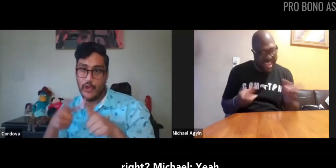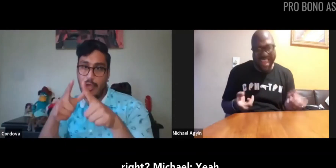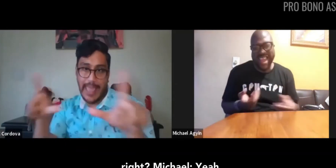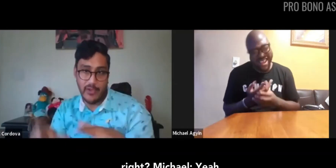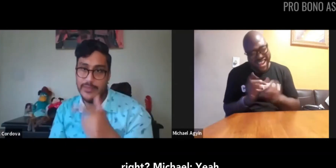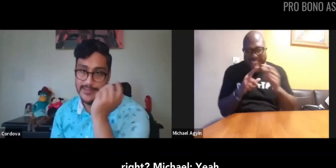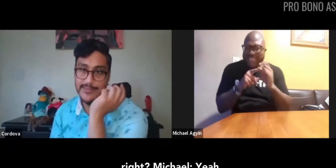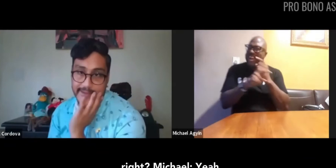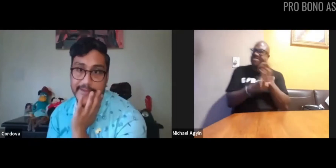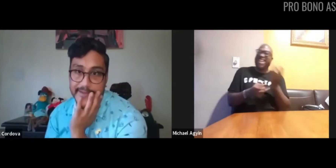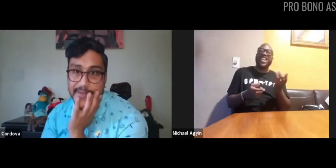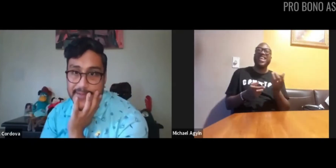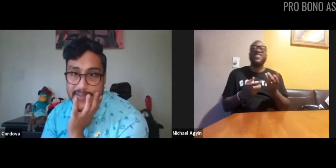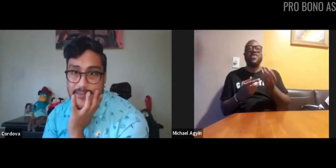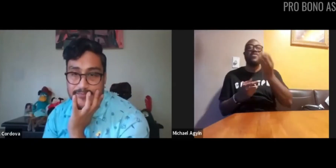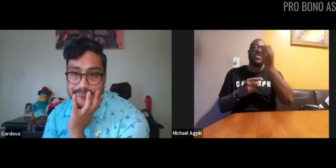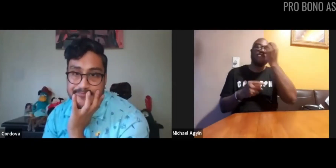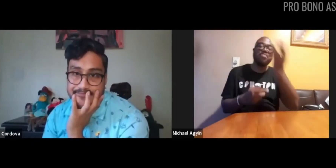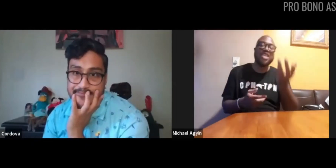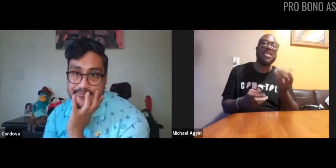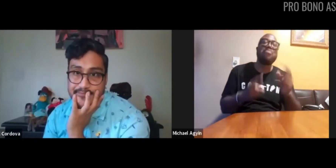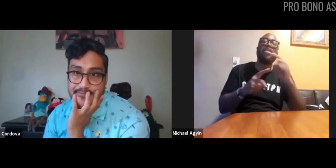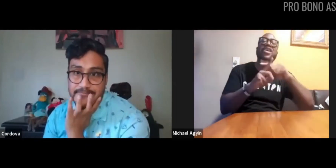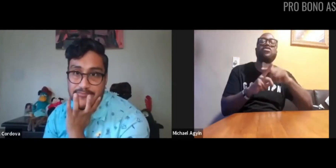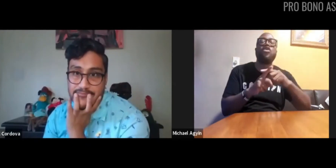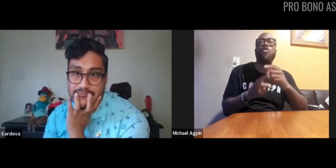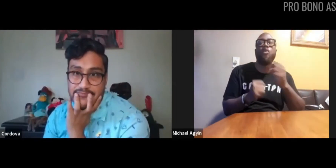barriers, right? Yeah.